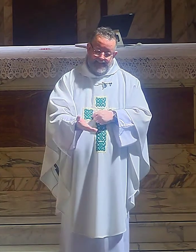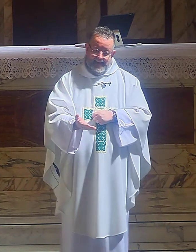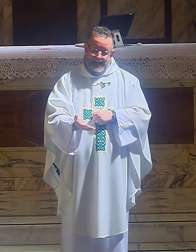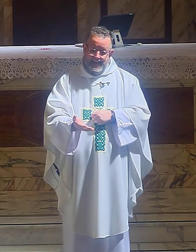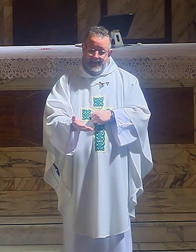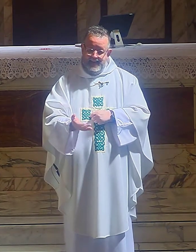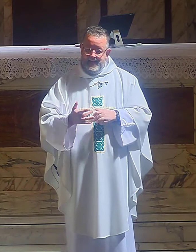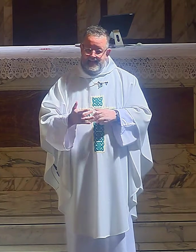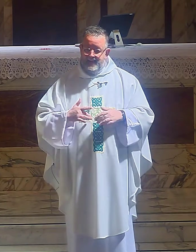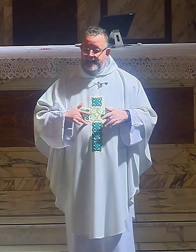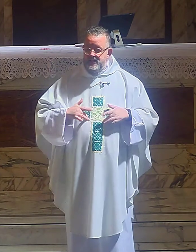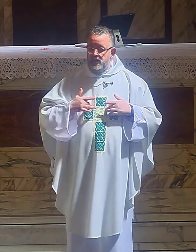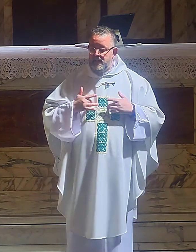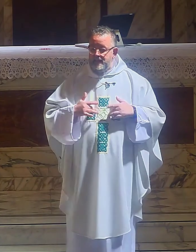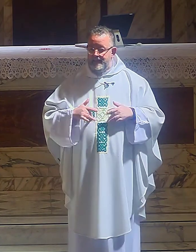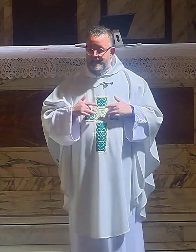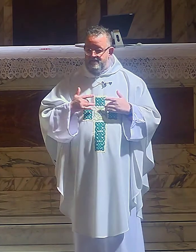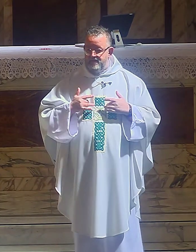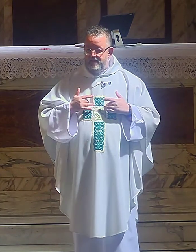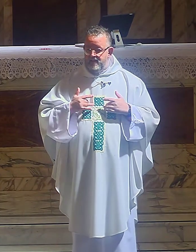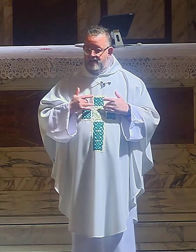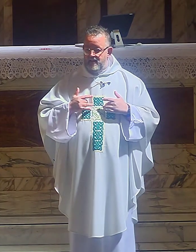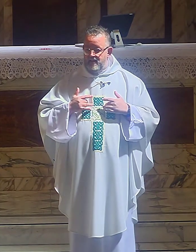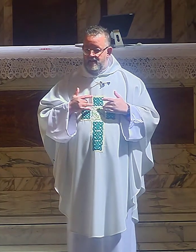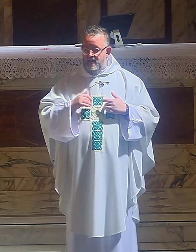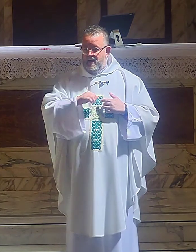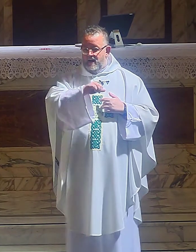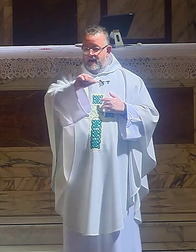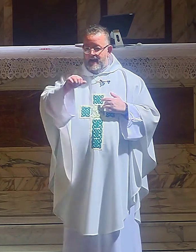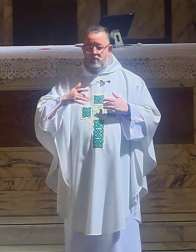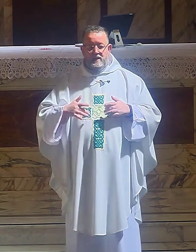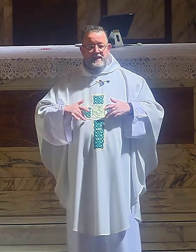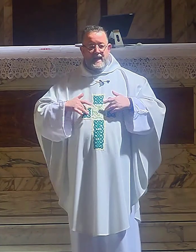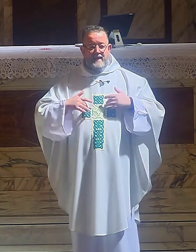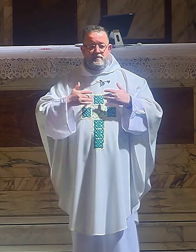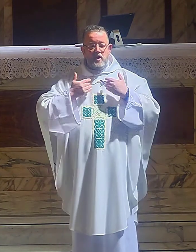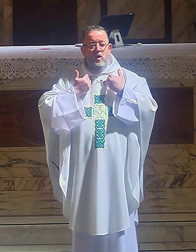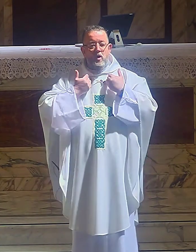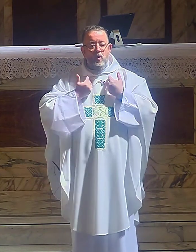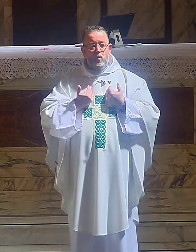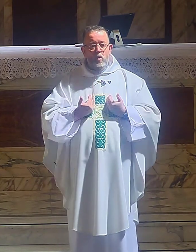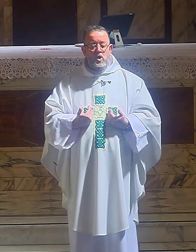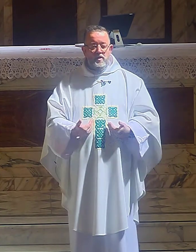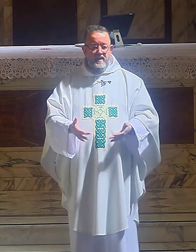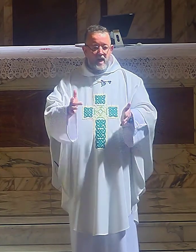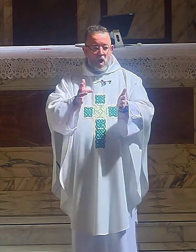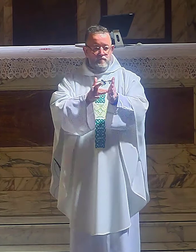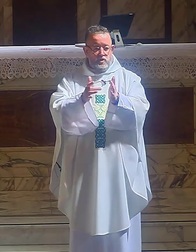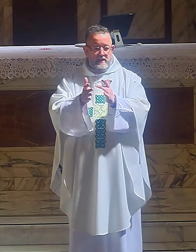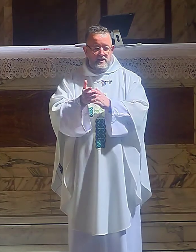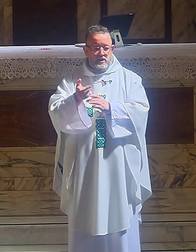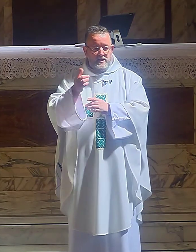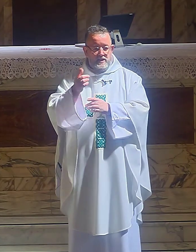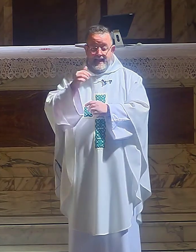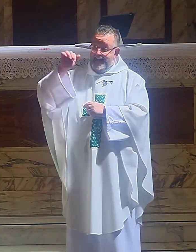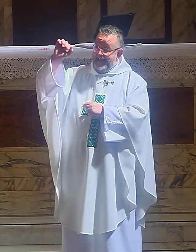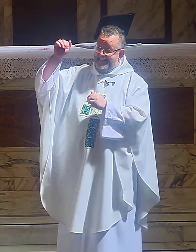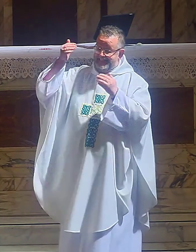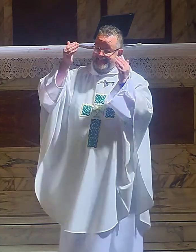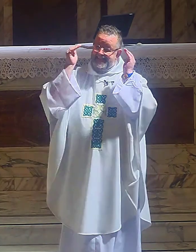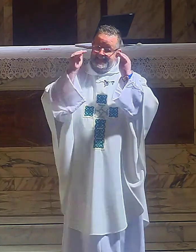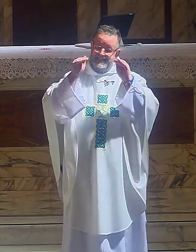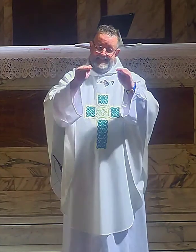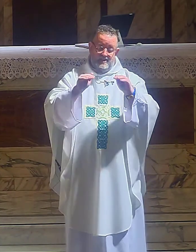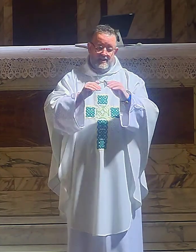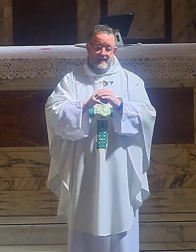today is to live our lives worthy of Jesus and